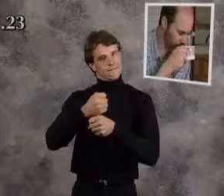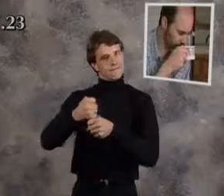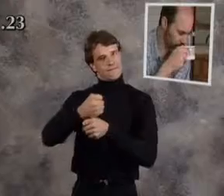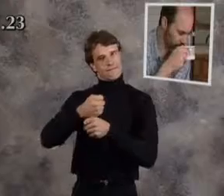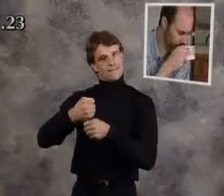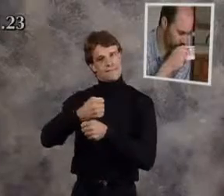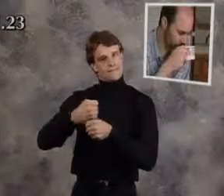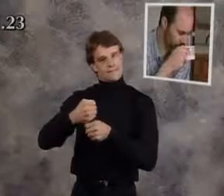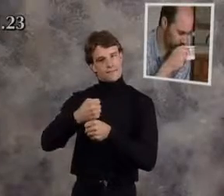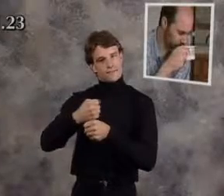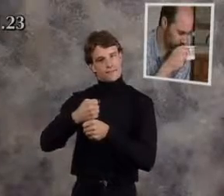Coffee.